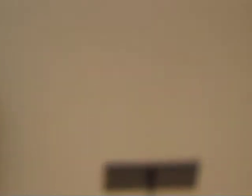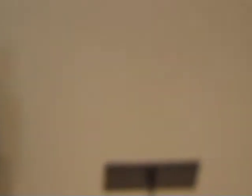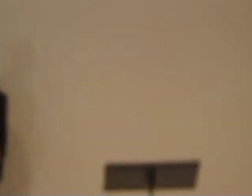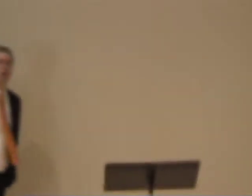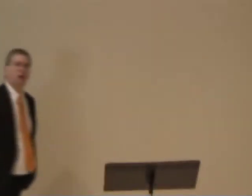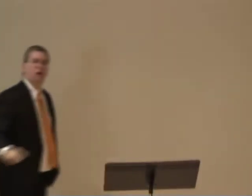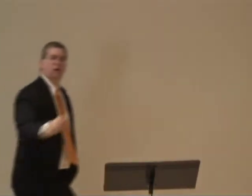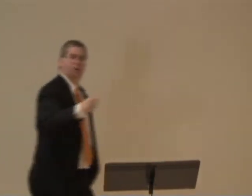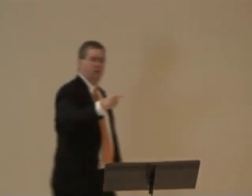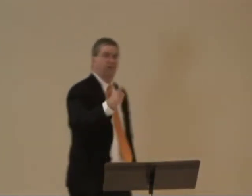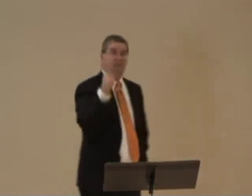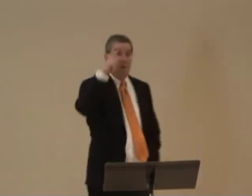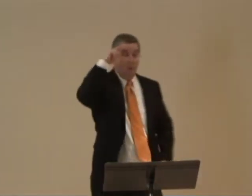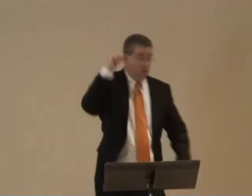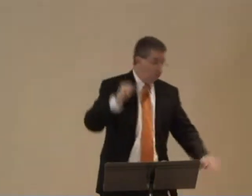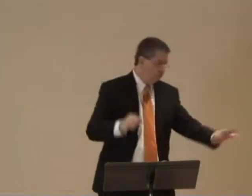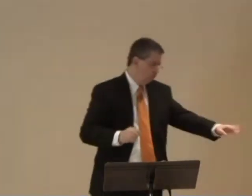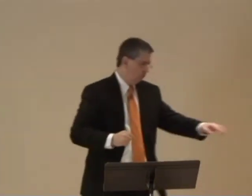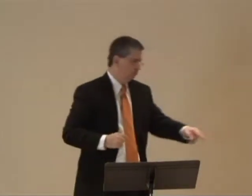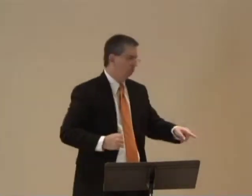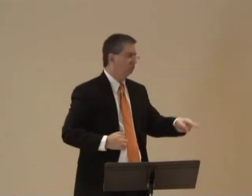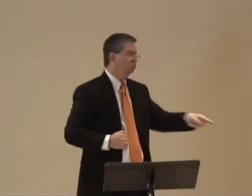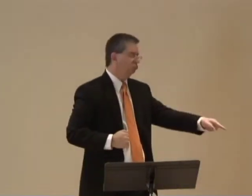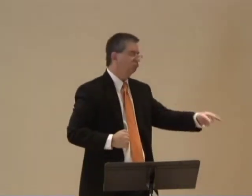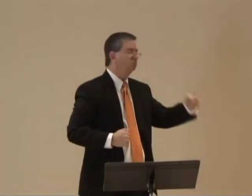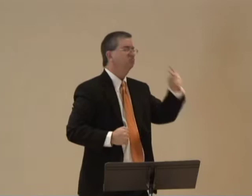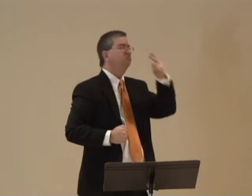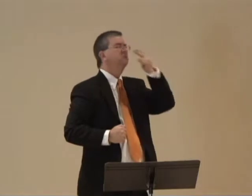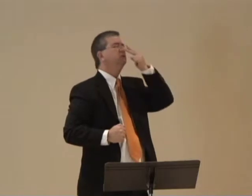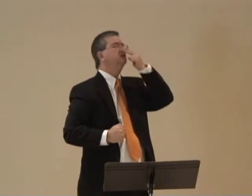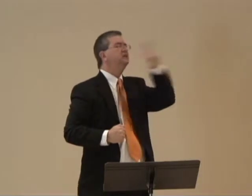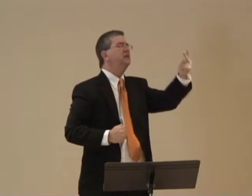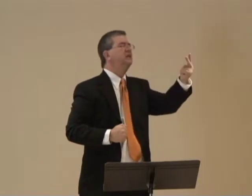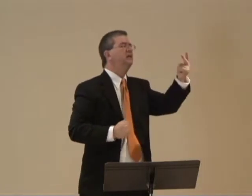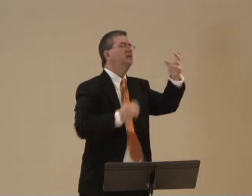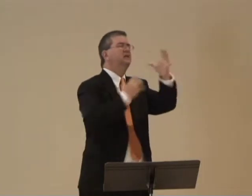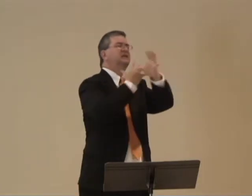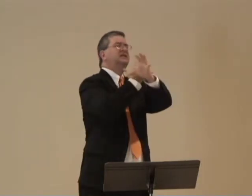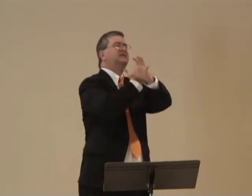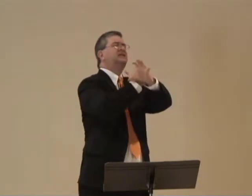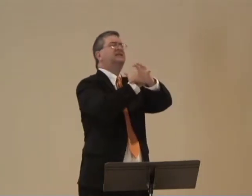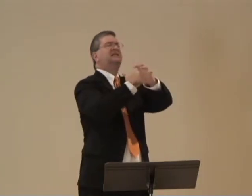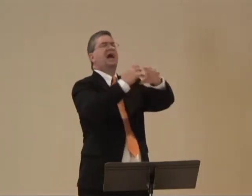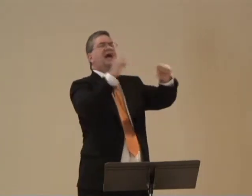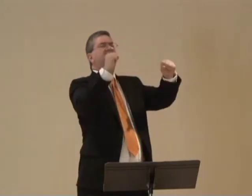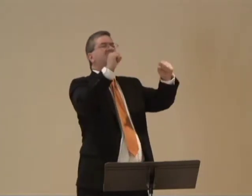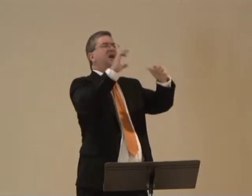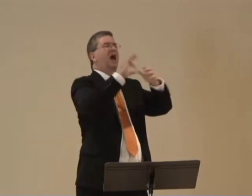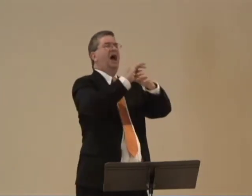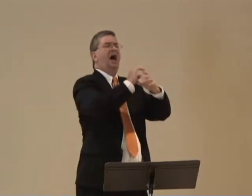Notice it here upon the wall. See the salvation of the Lord.